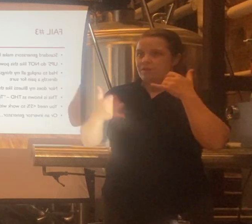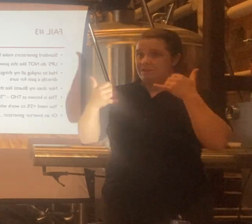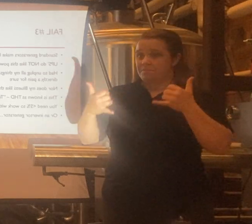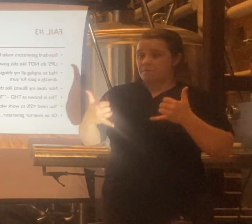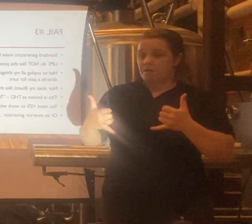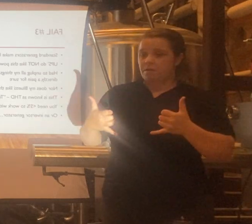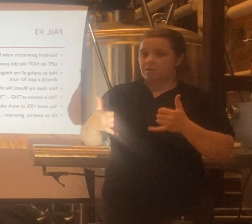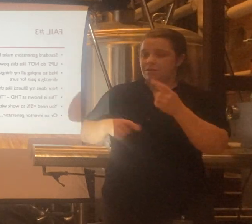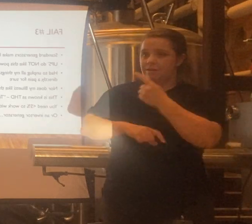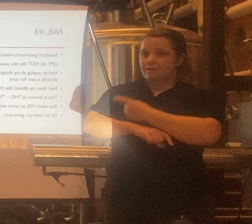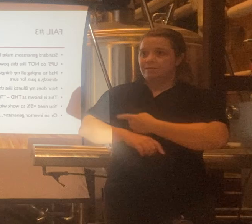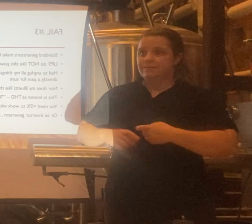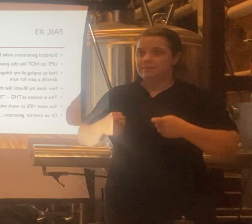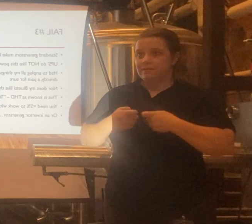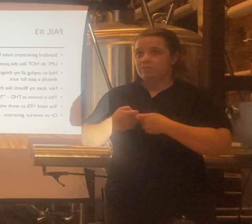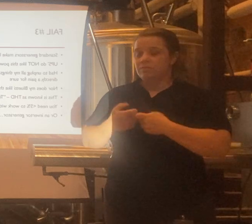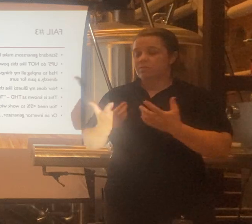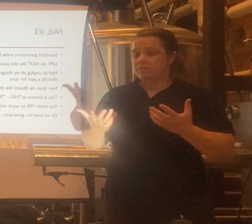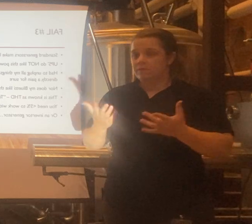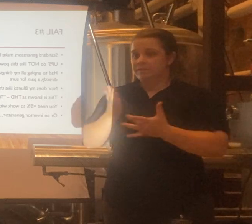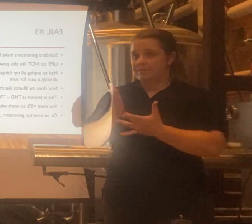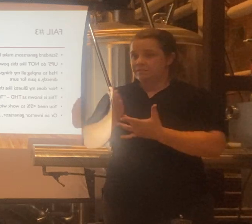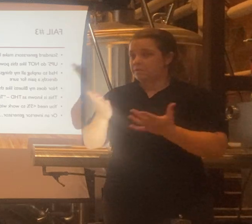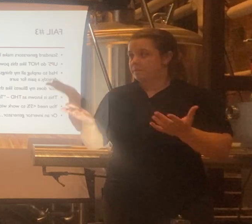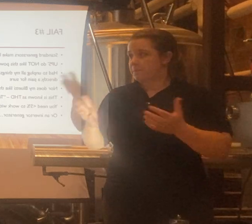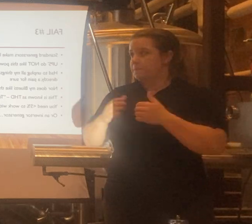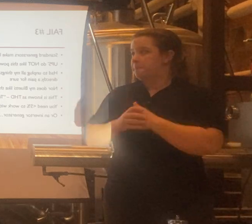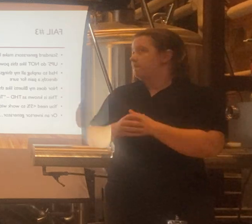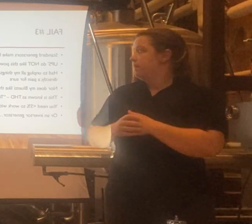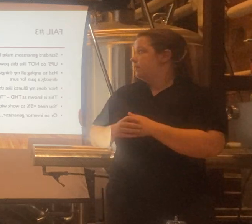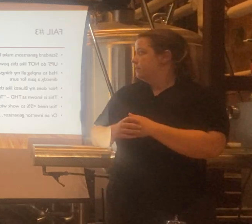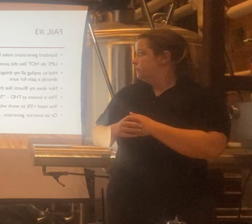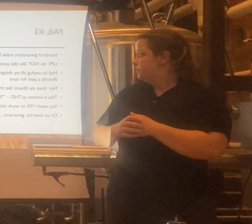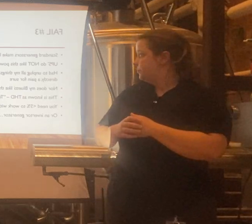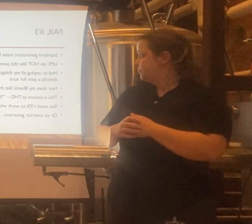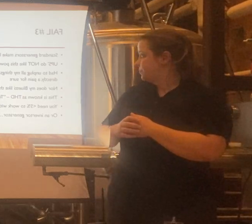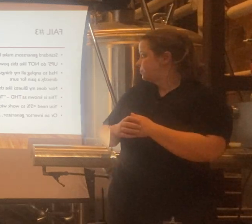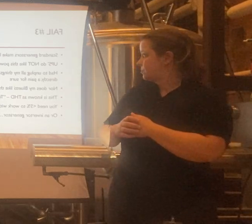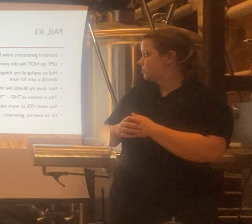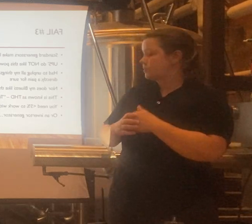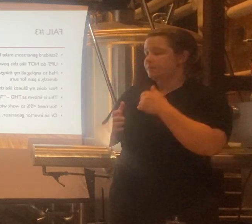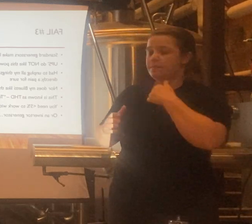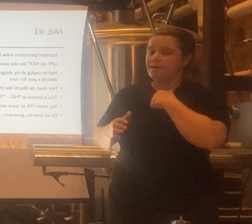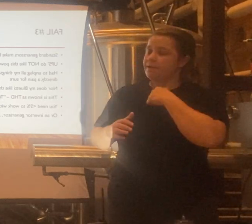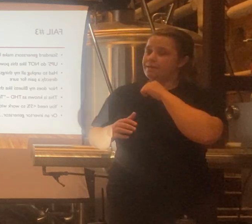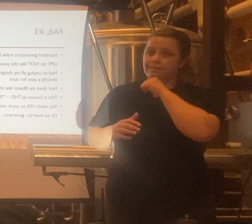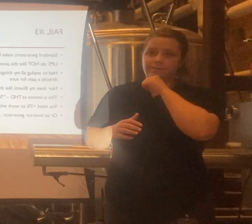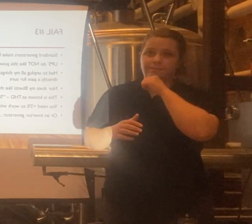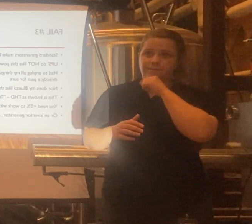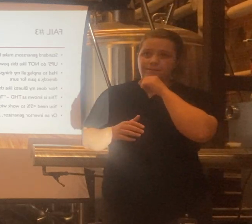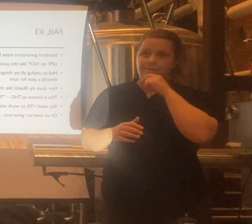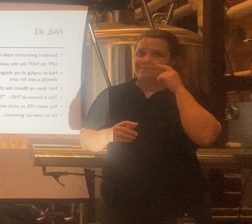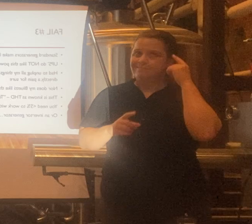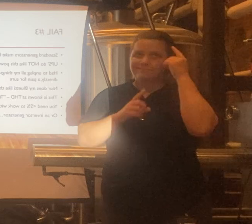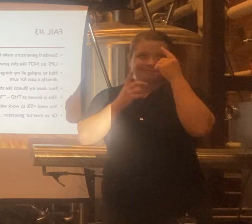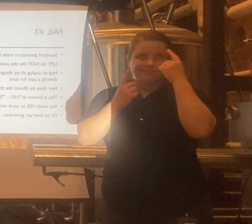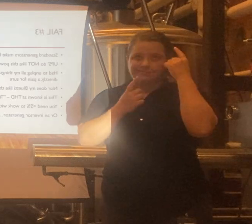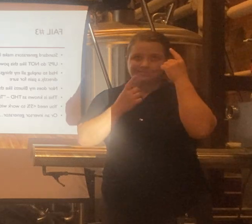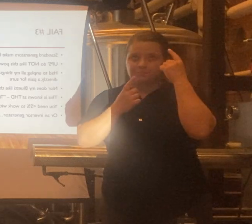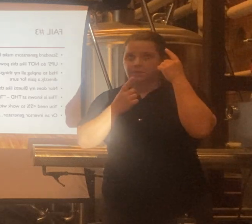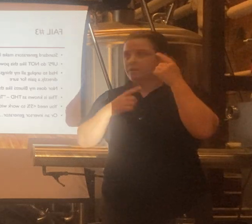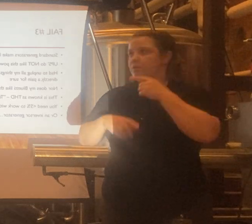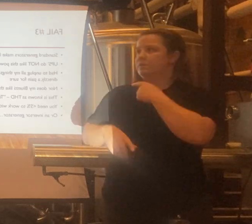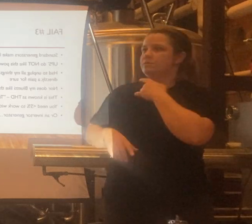spec in shopping for generators. But that's something that seriously I did not consider as a part of getting a generator to run a whole